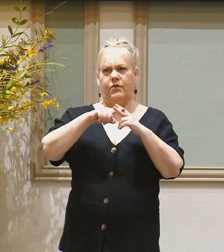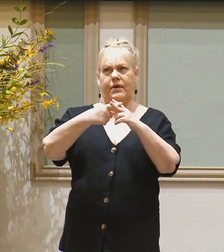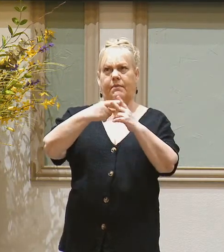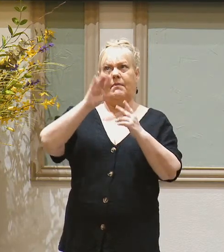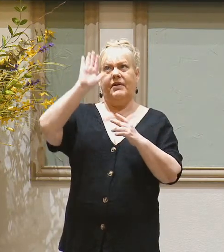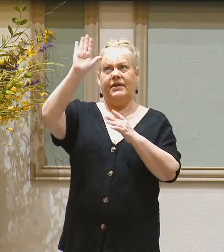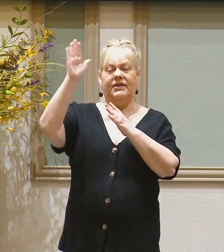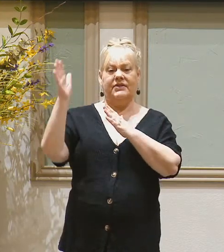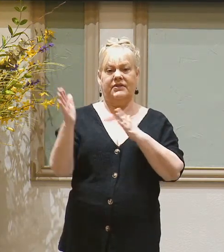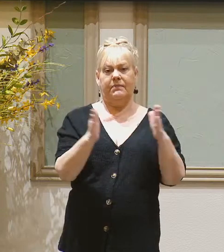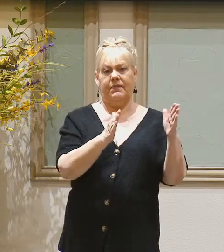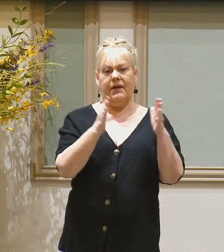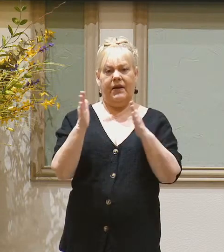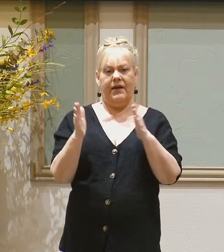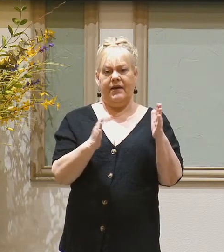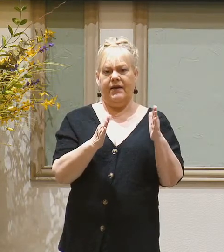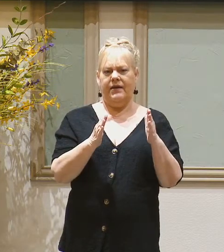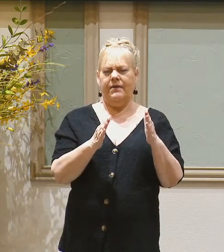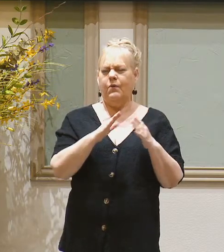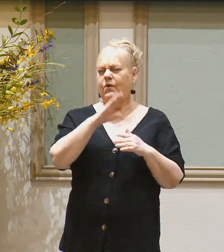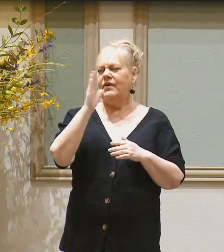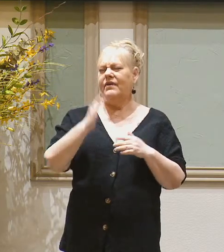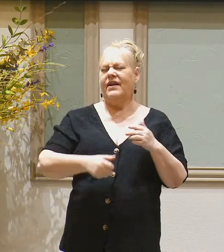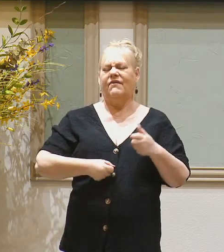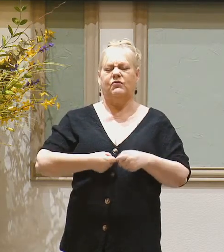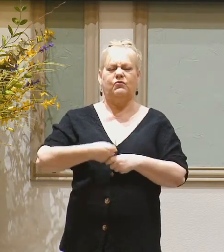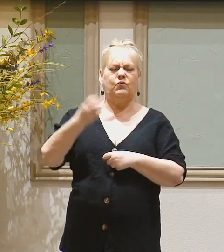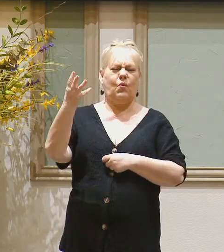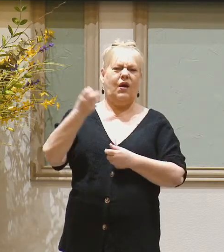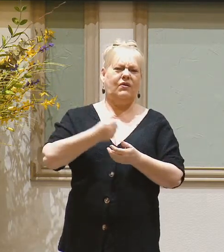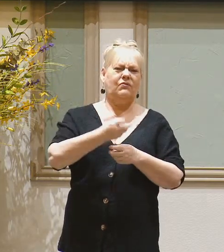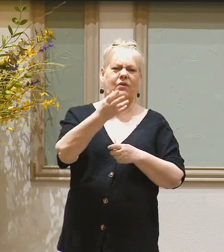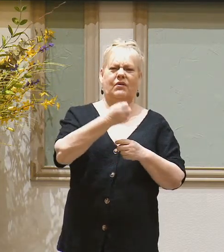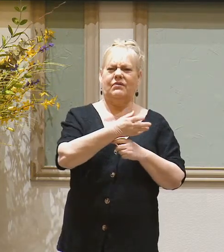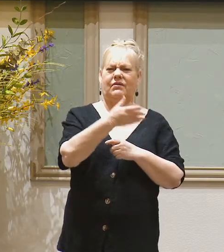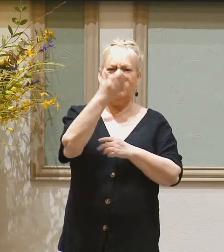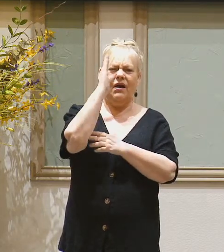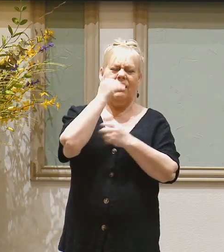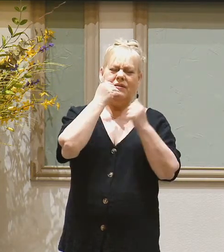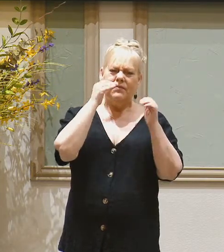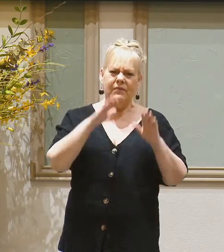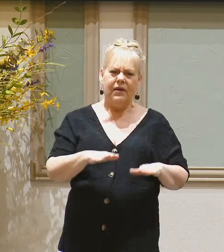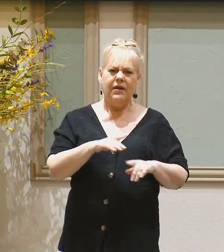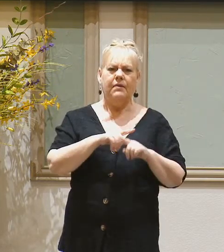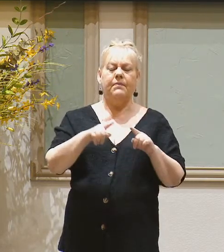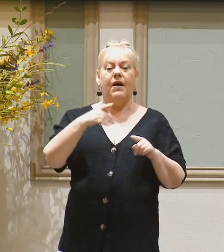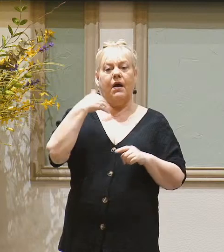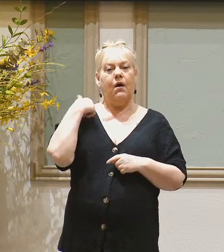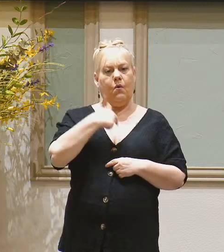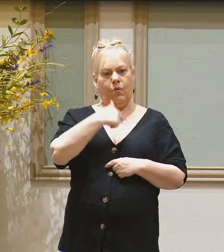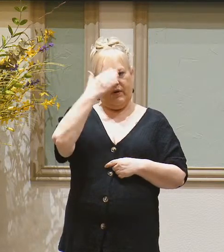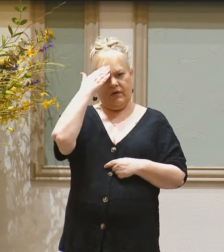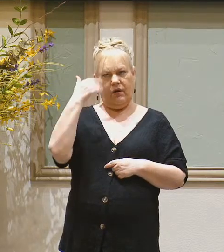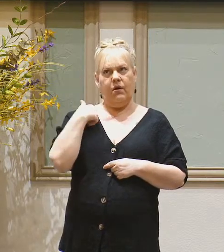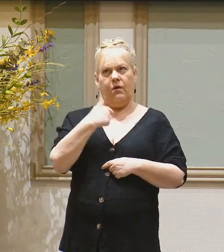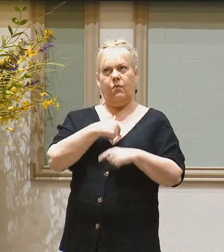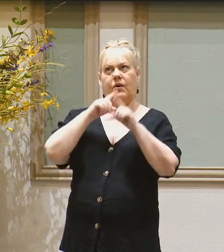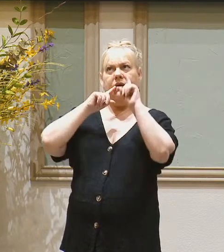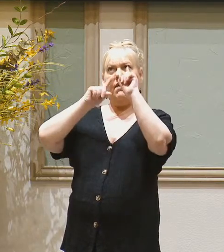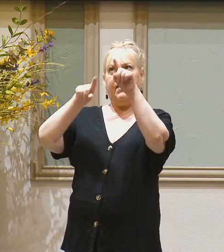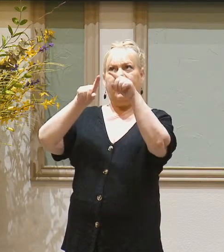plan. May we never squander the blessings of God, but because we know we are accountable to